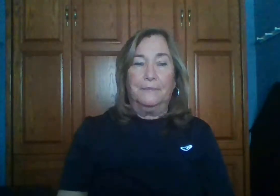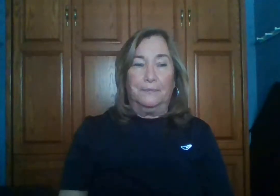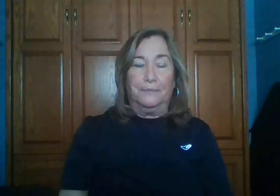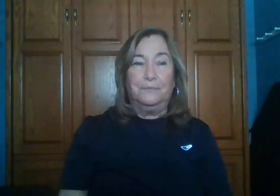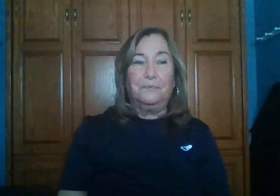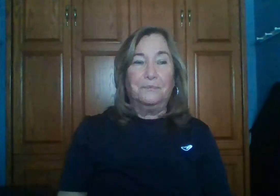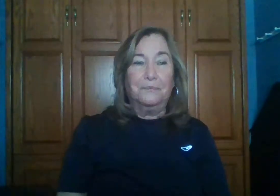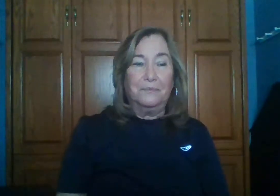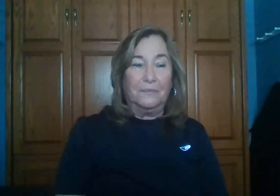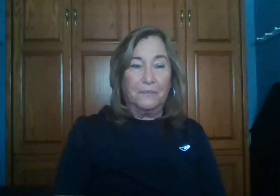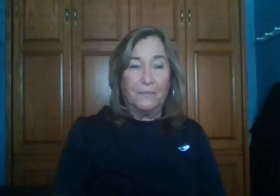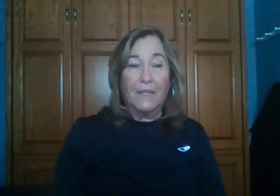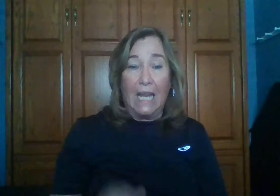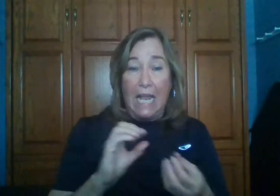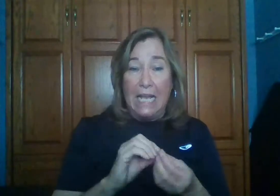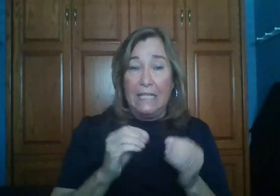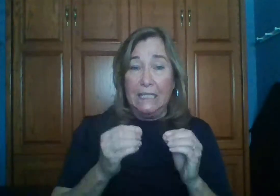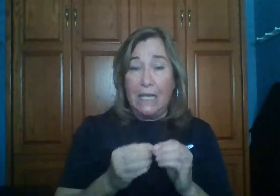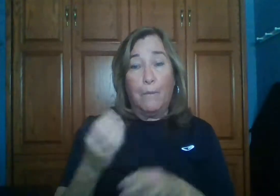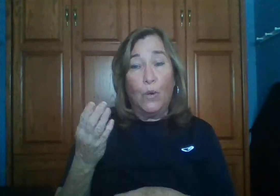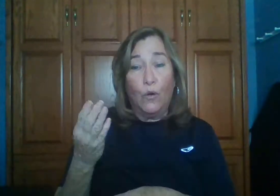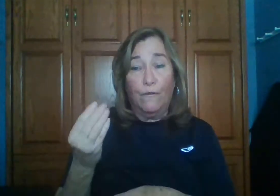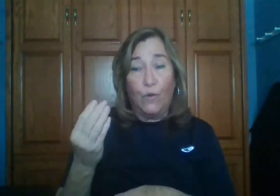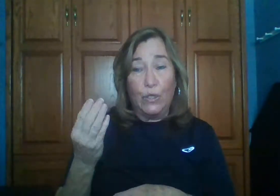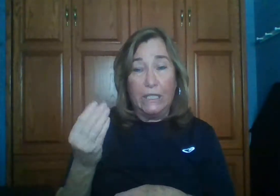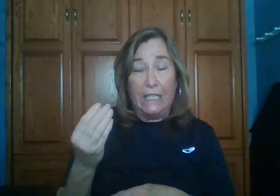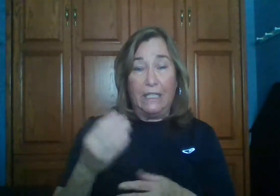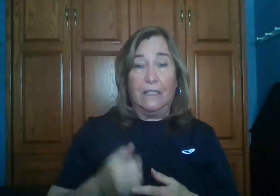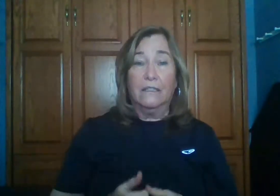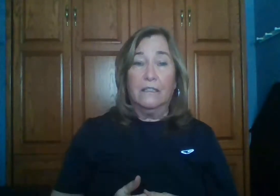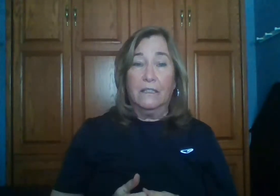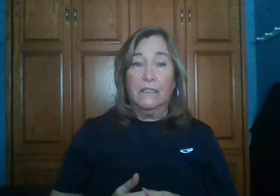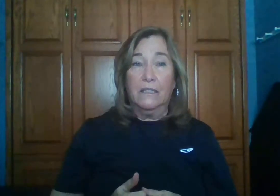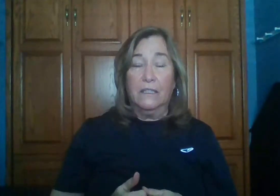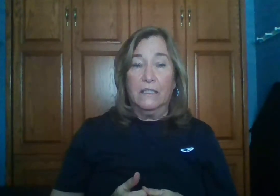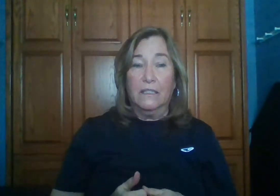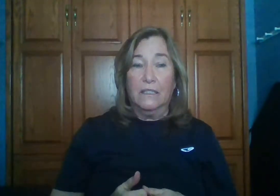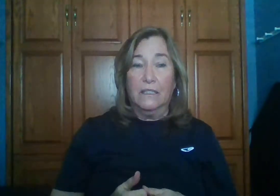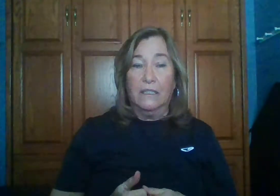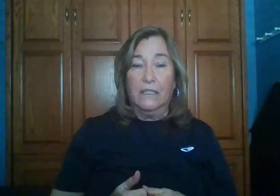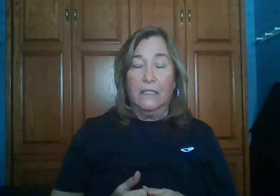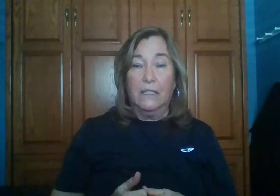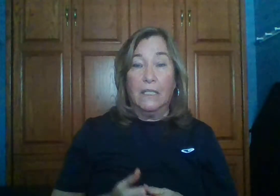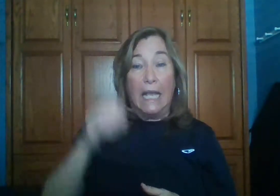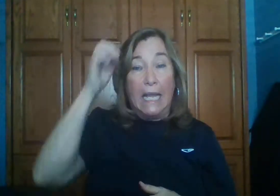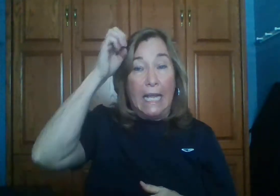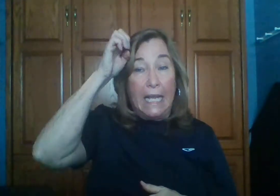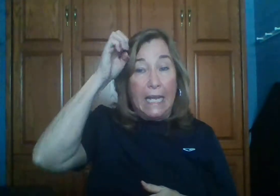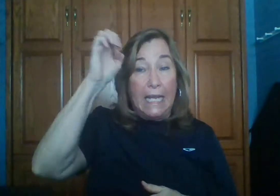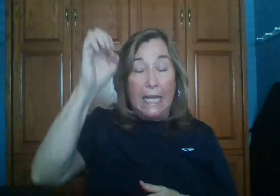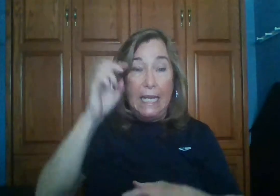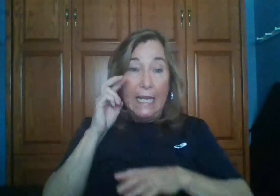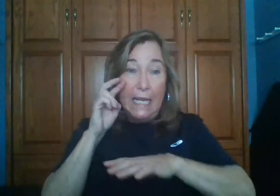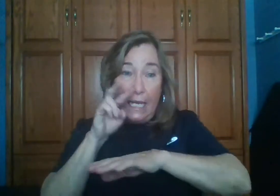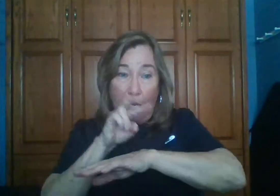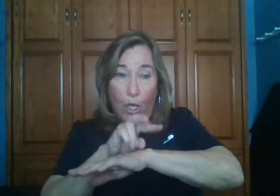number 14, you want watched the rabbit